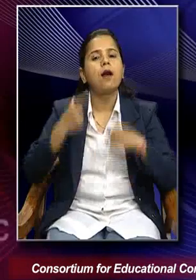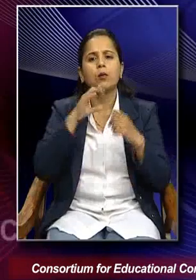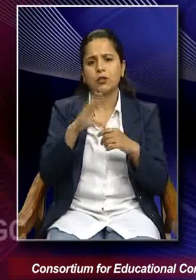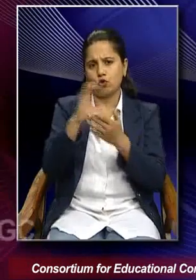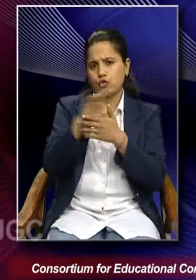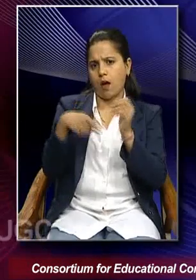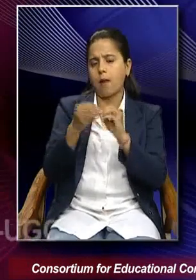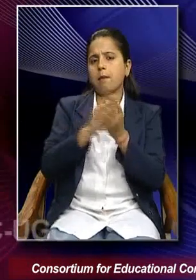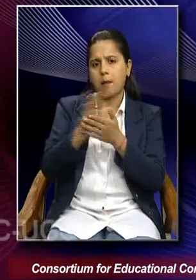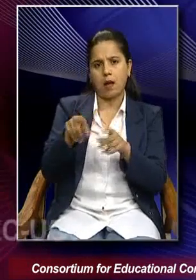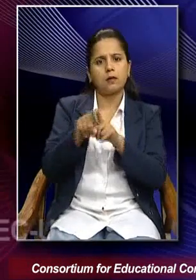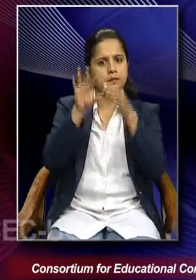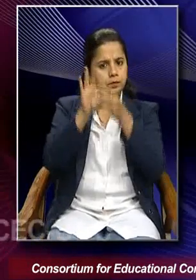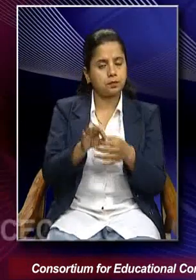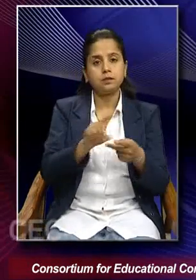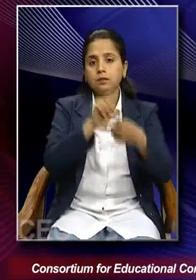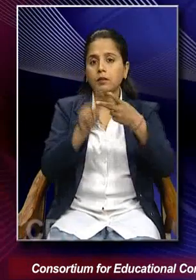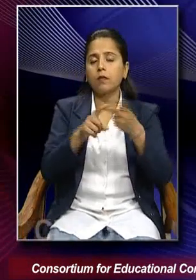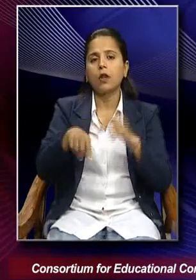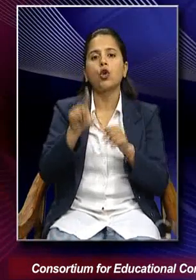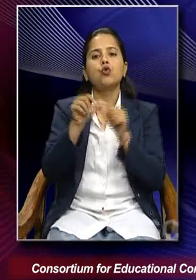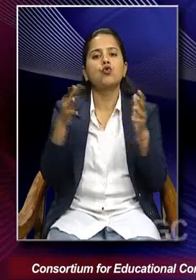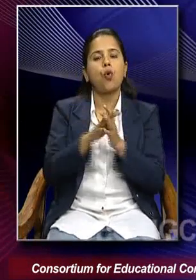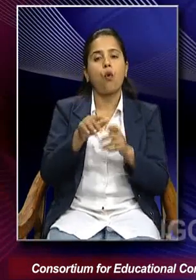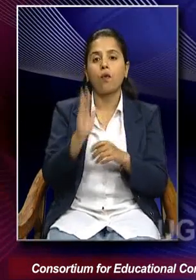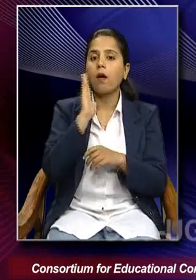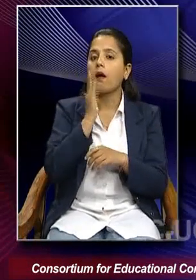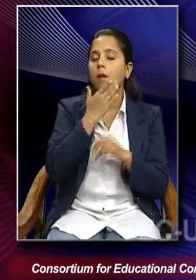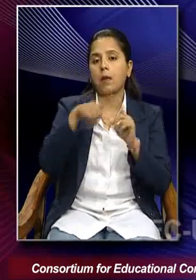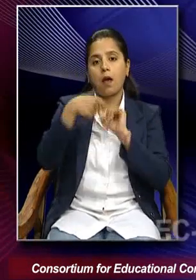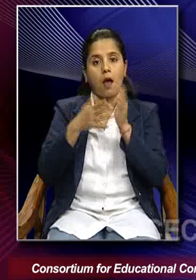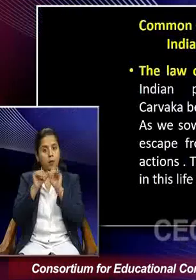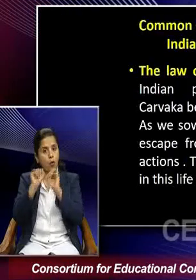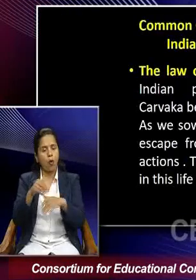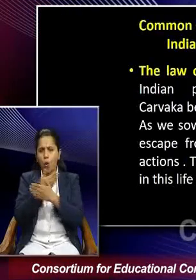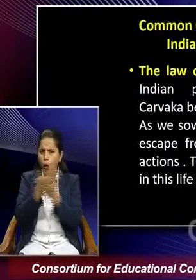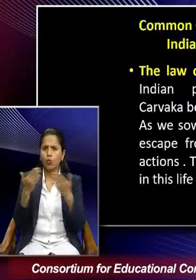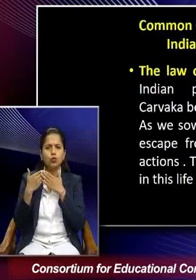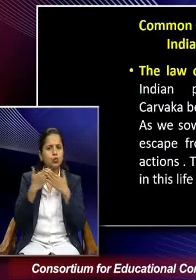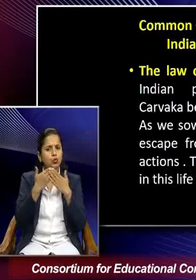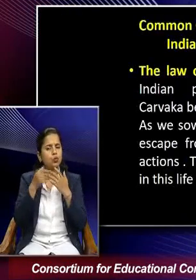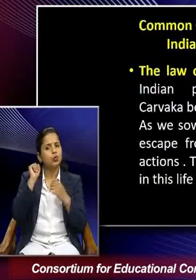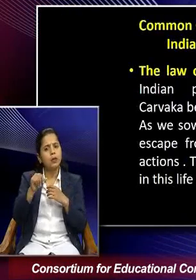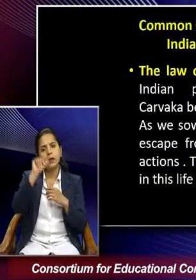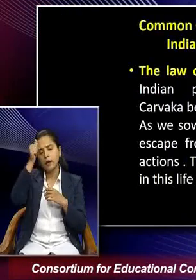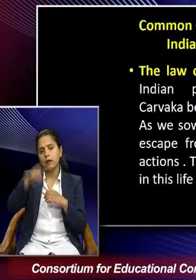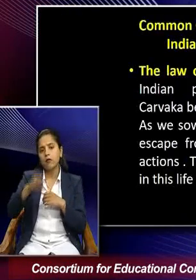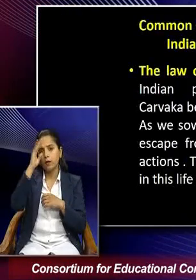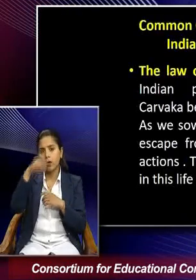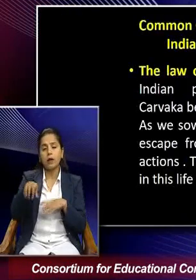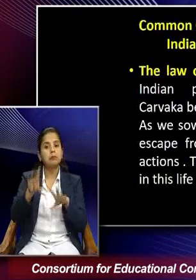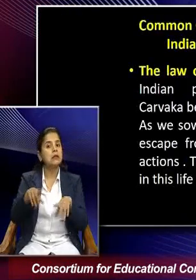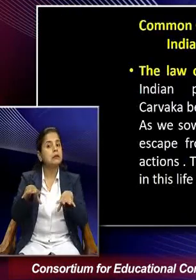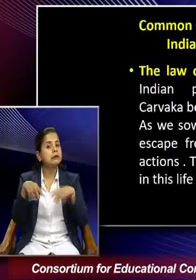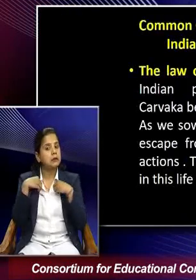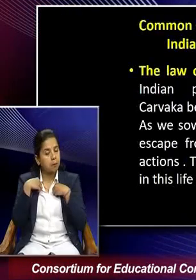Charvaks. The second is the law of karma. All schools of Indian philosophy except